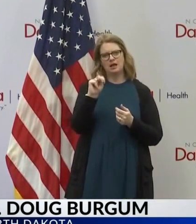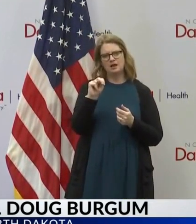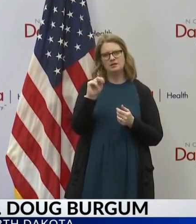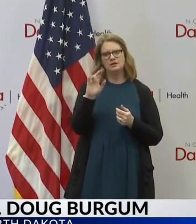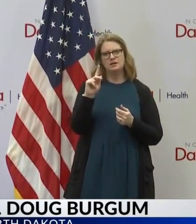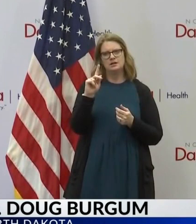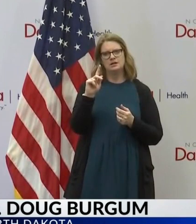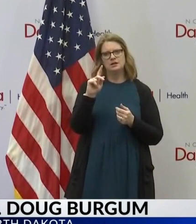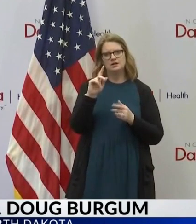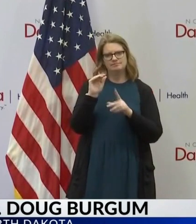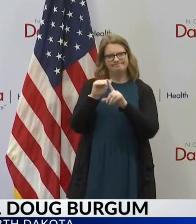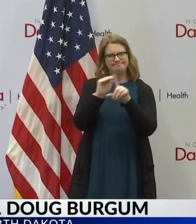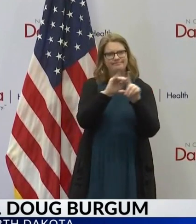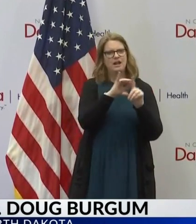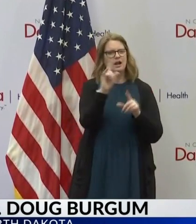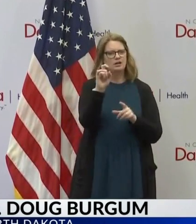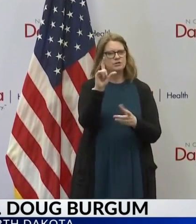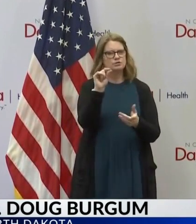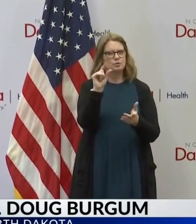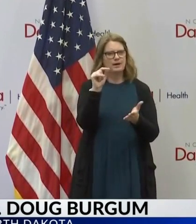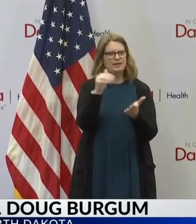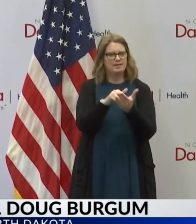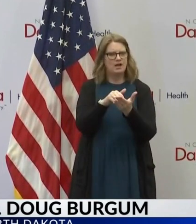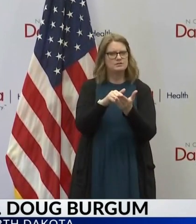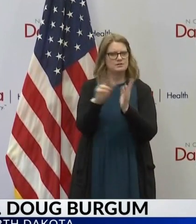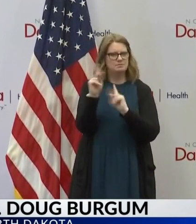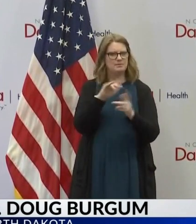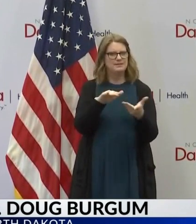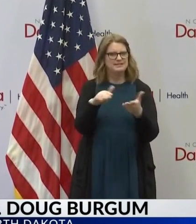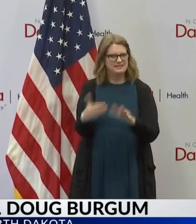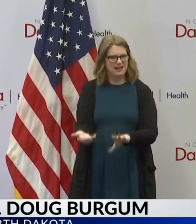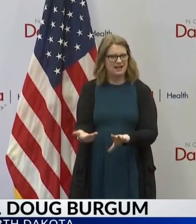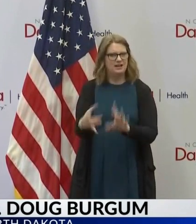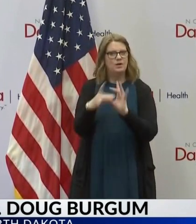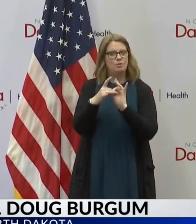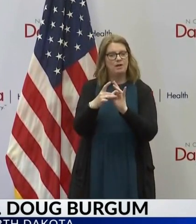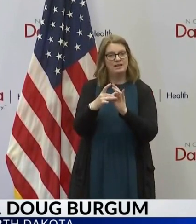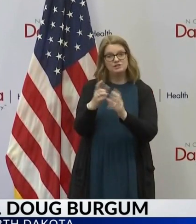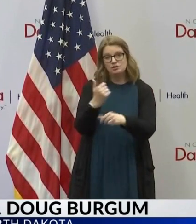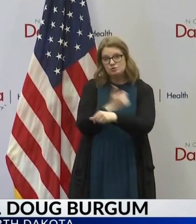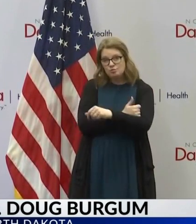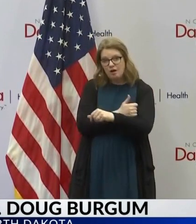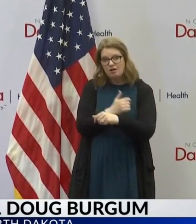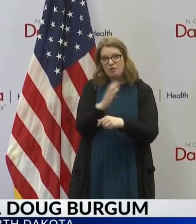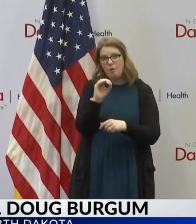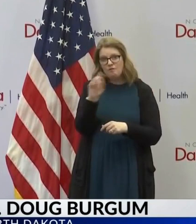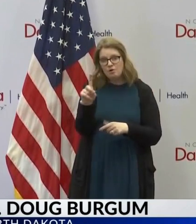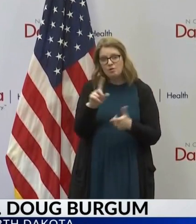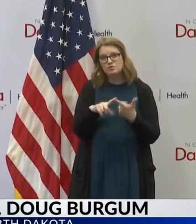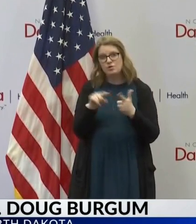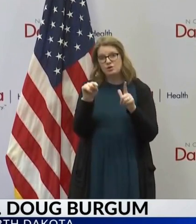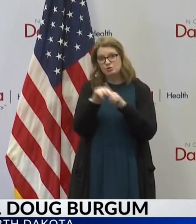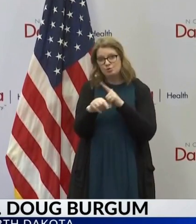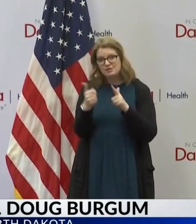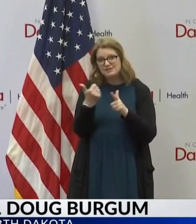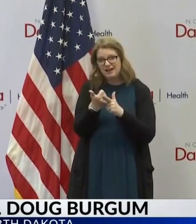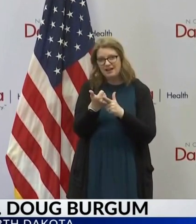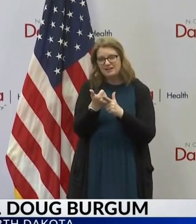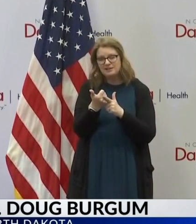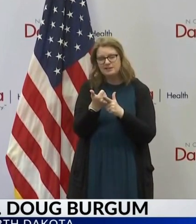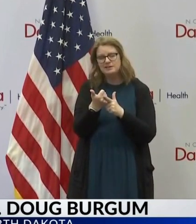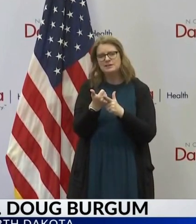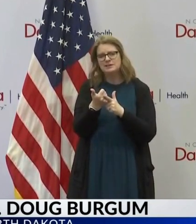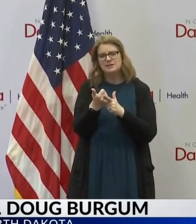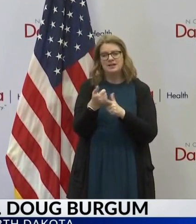that 120,000 people die annually in the United States related to either drug overdose or suicide, and that each of